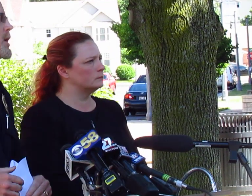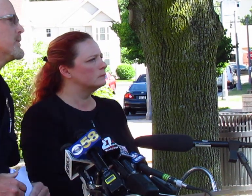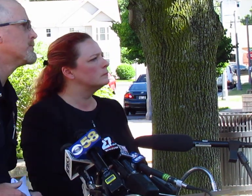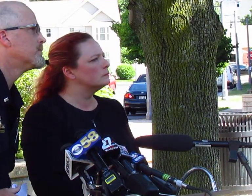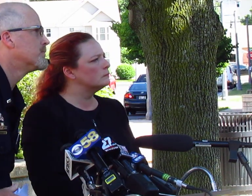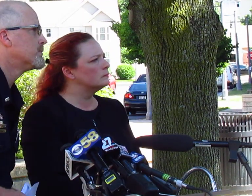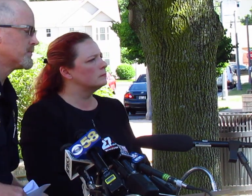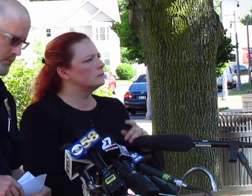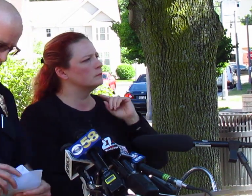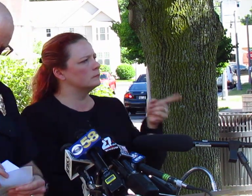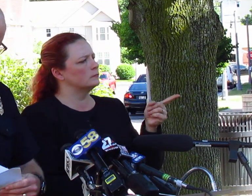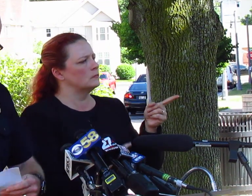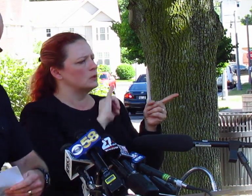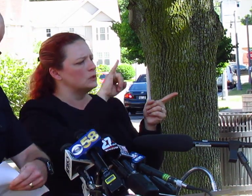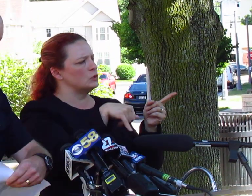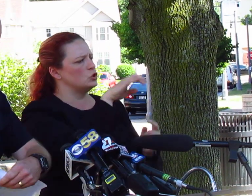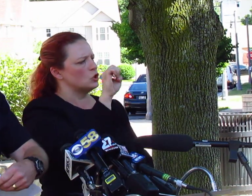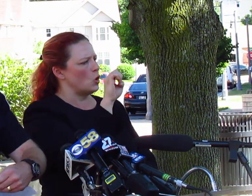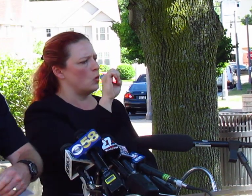I'm sorry?